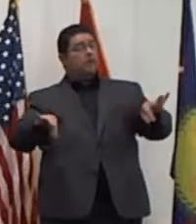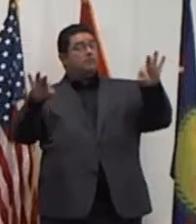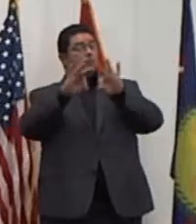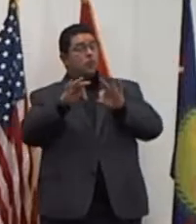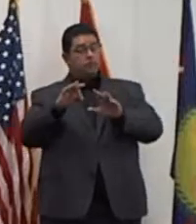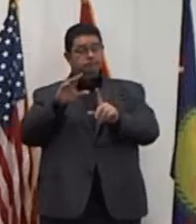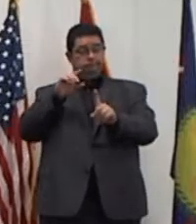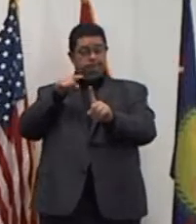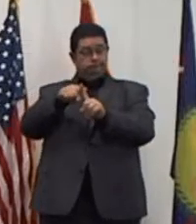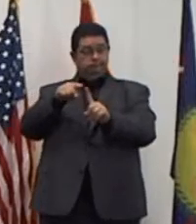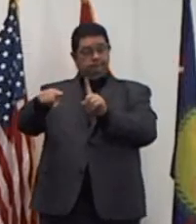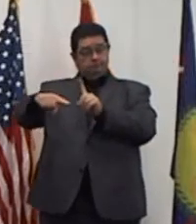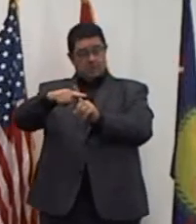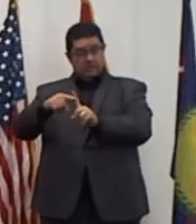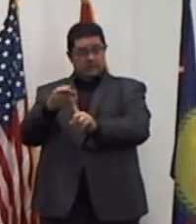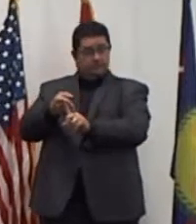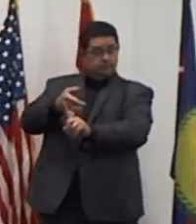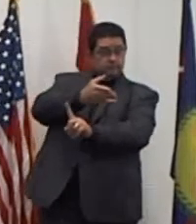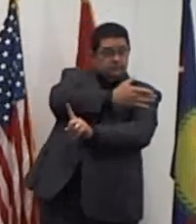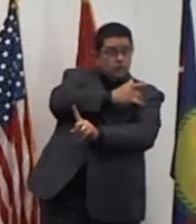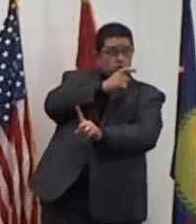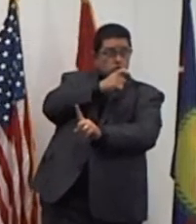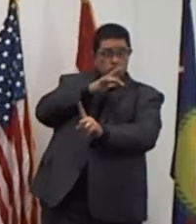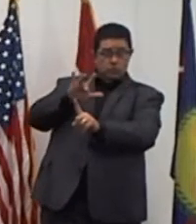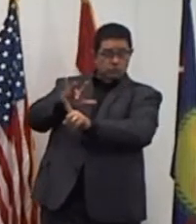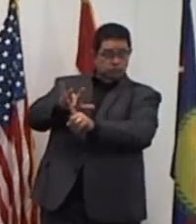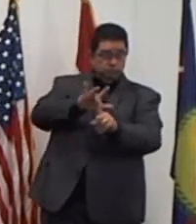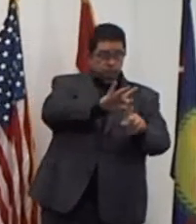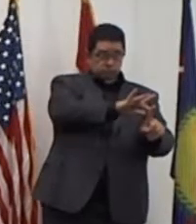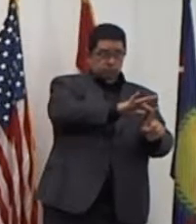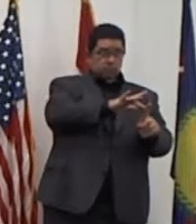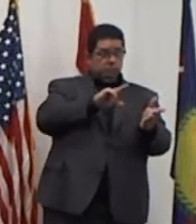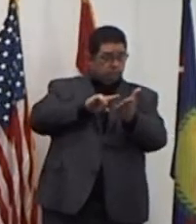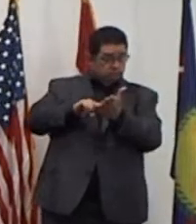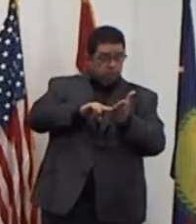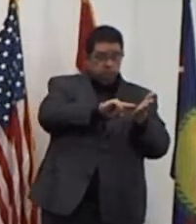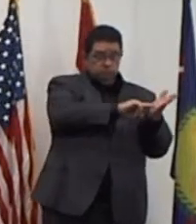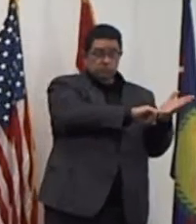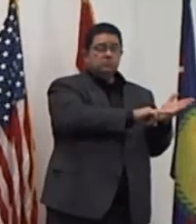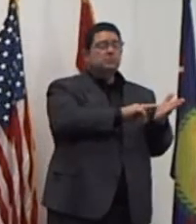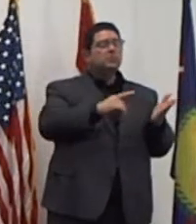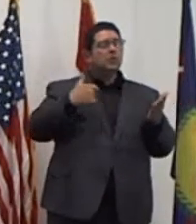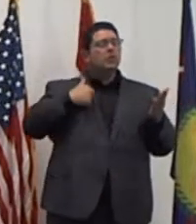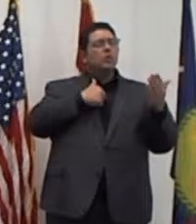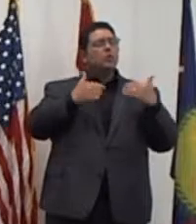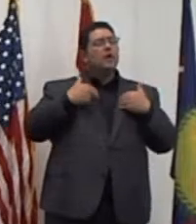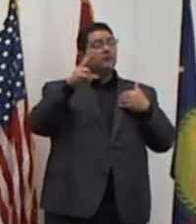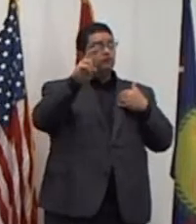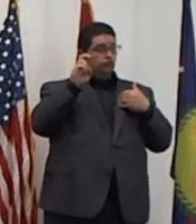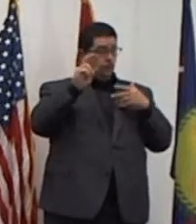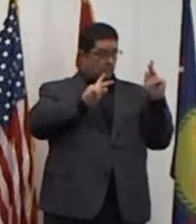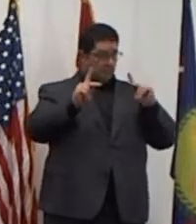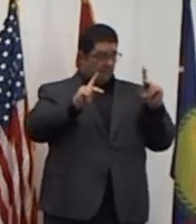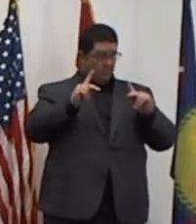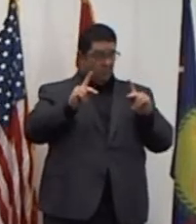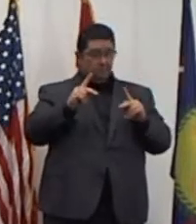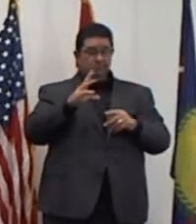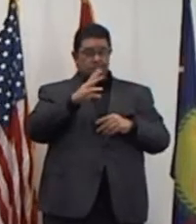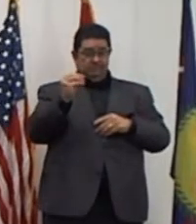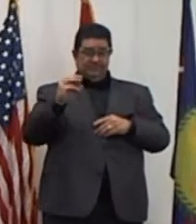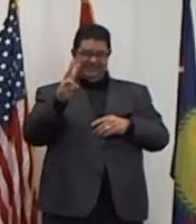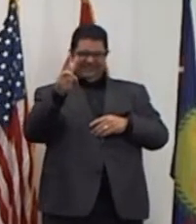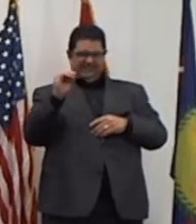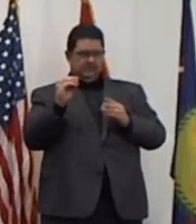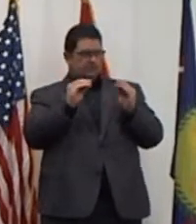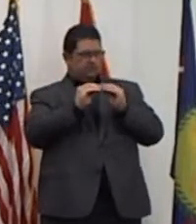over 260 individuals who are working in the contact tracing program. And through contact tracing, we were able